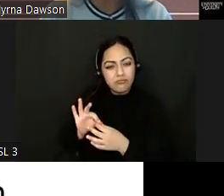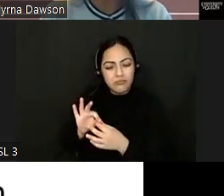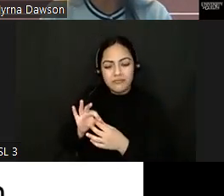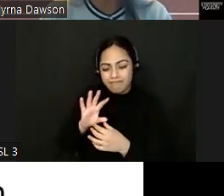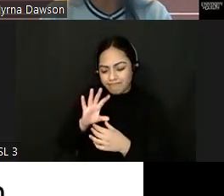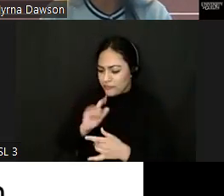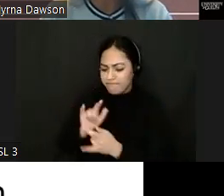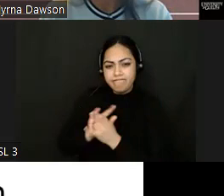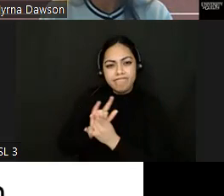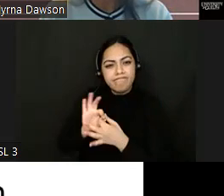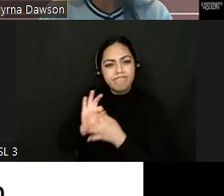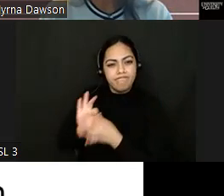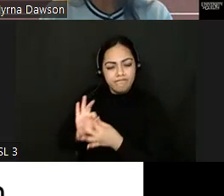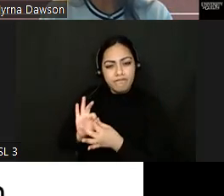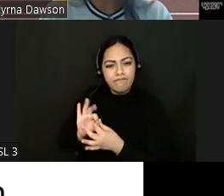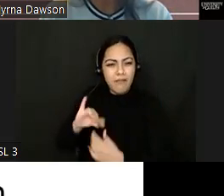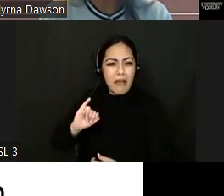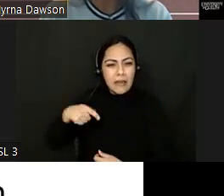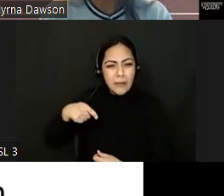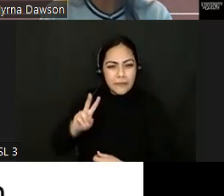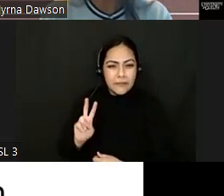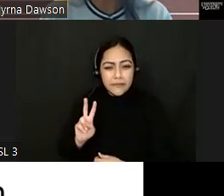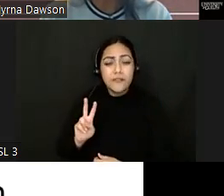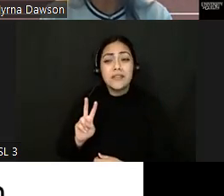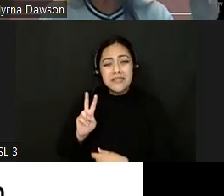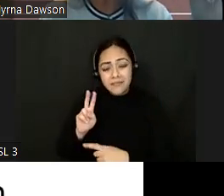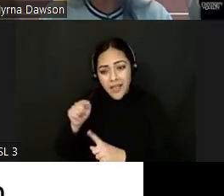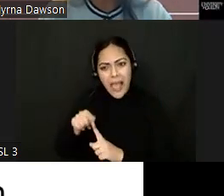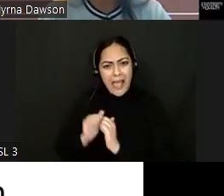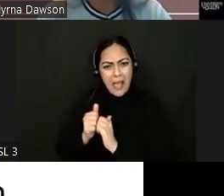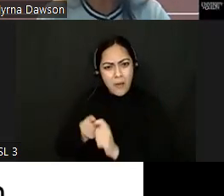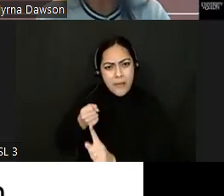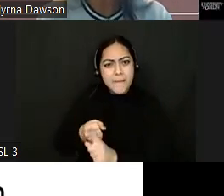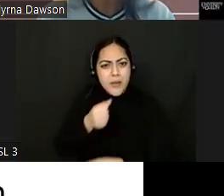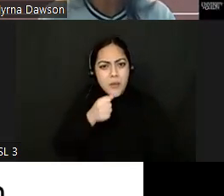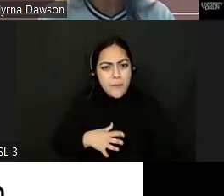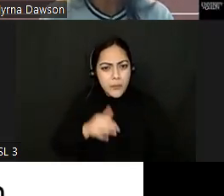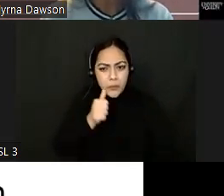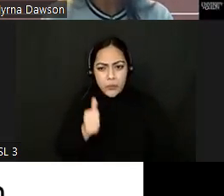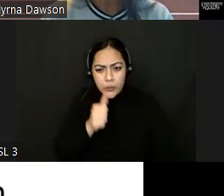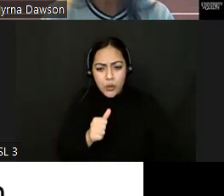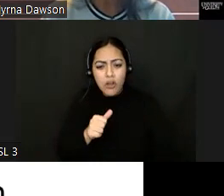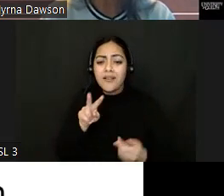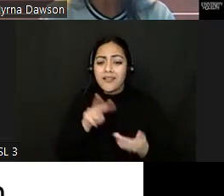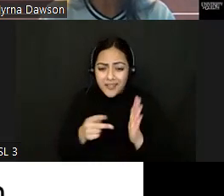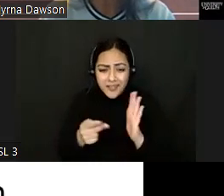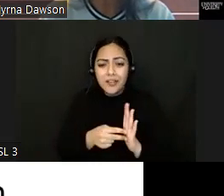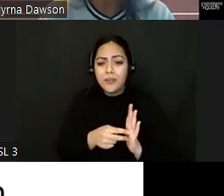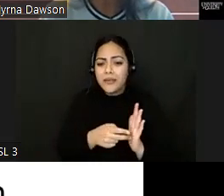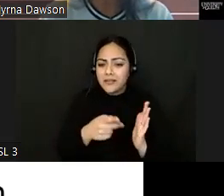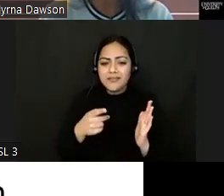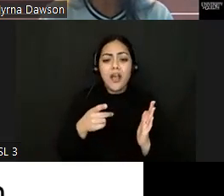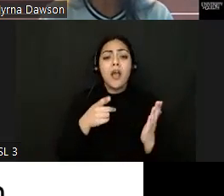girls. This means we must move beyond the checkbox training to examine in more detail